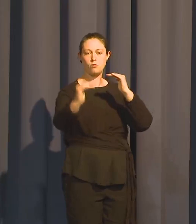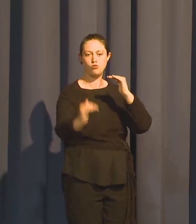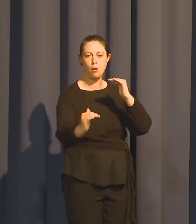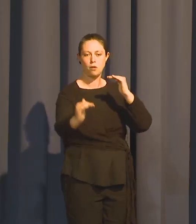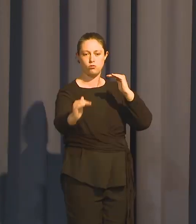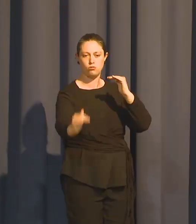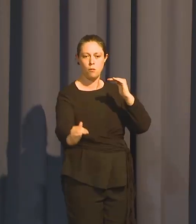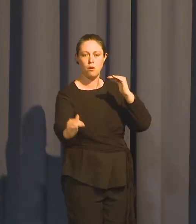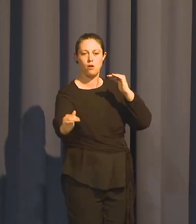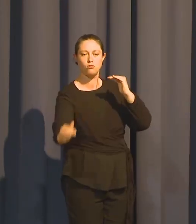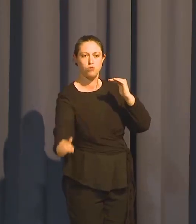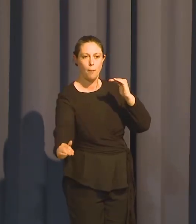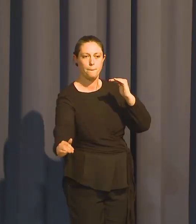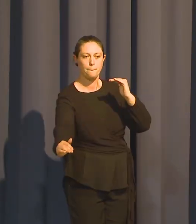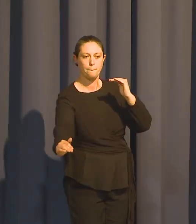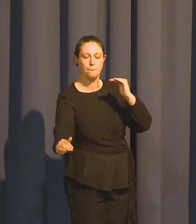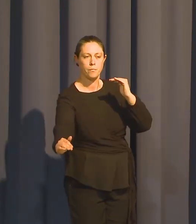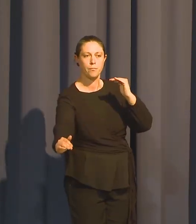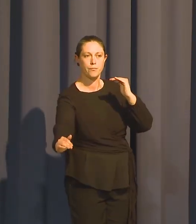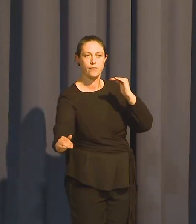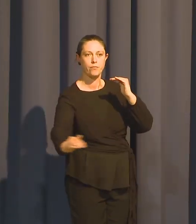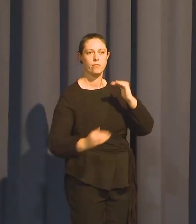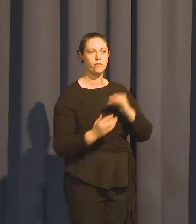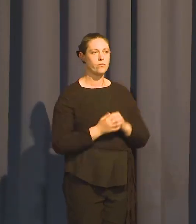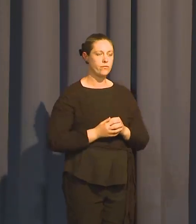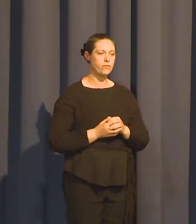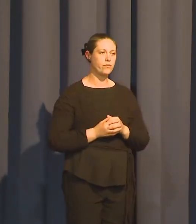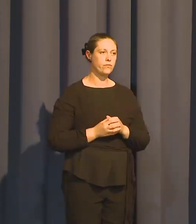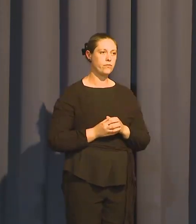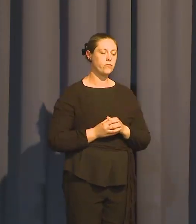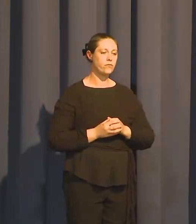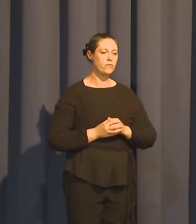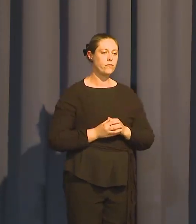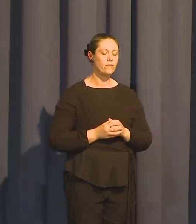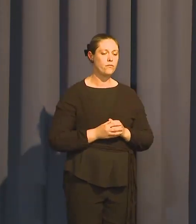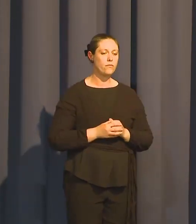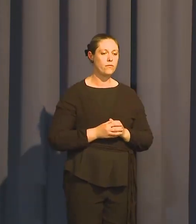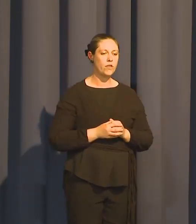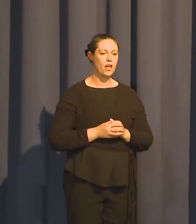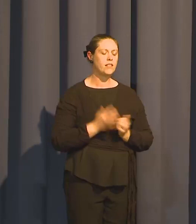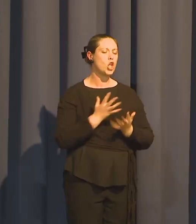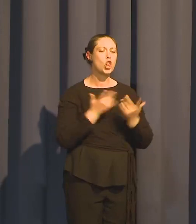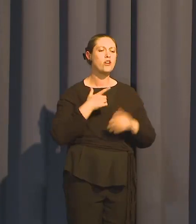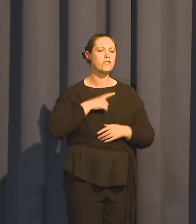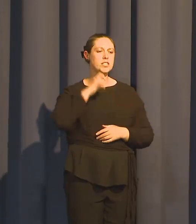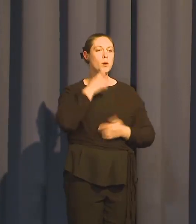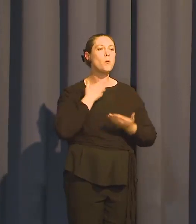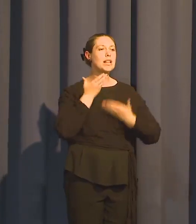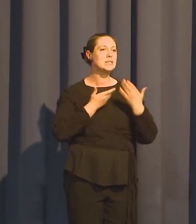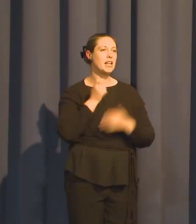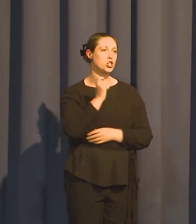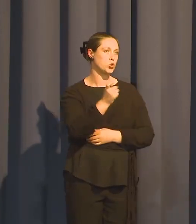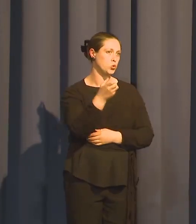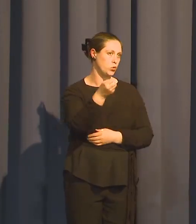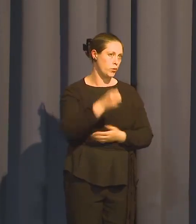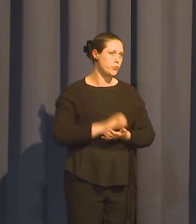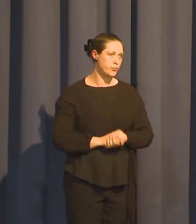it, the blood lead level has declined. And that's for a number of reasons that we'll also talk about in a minute.